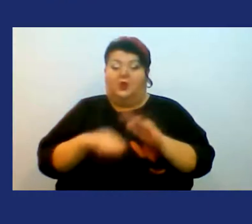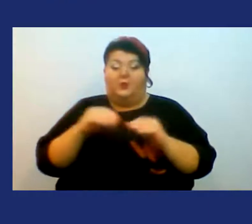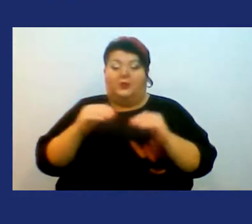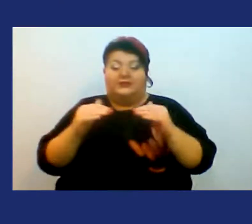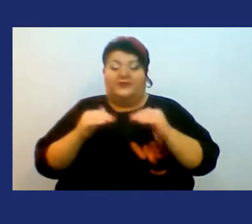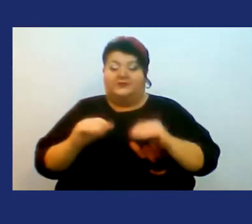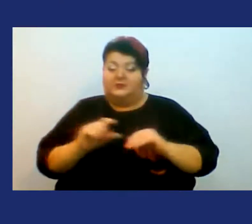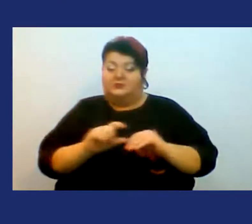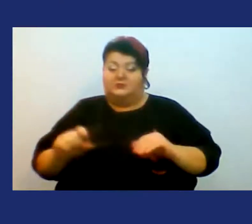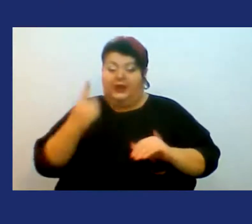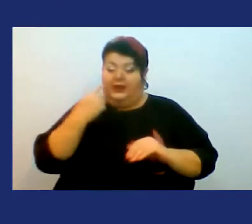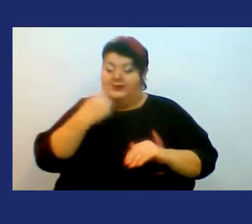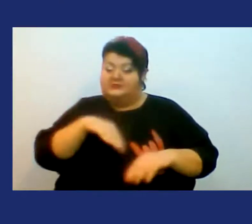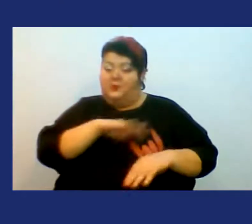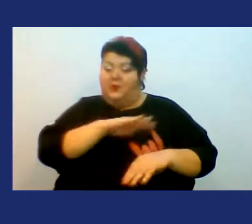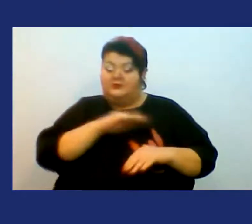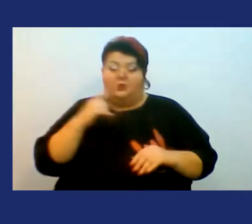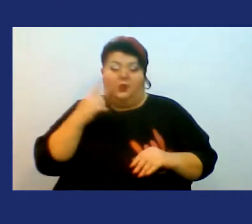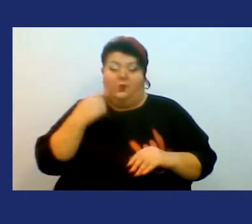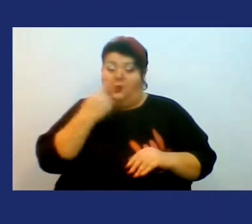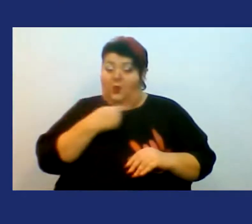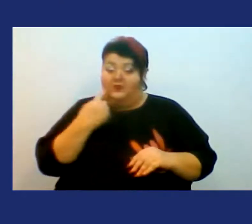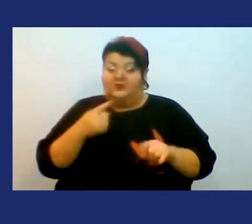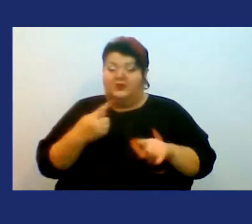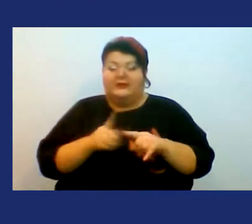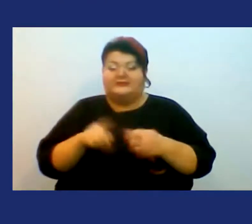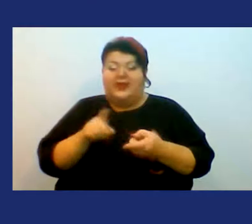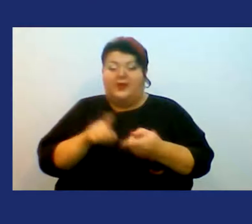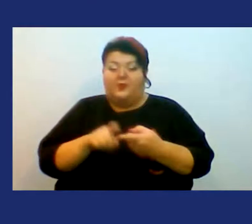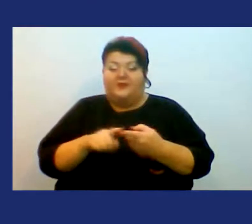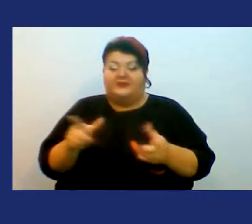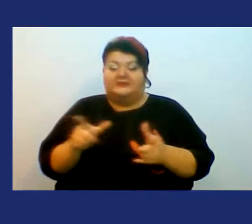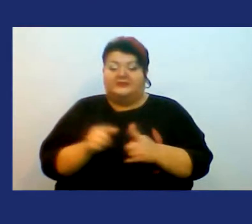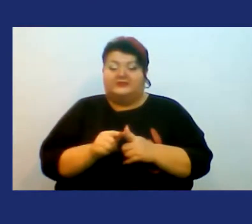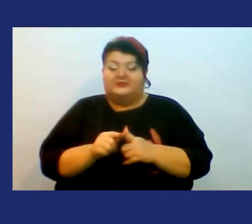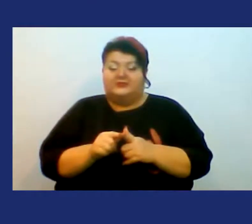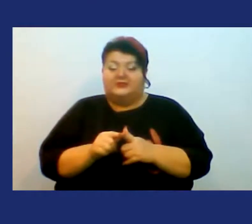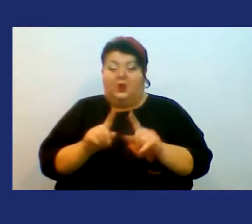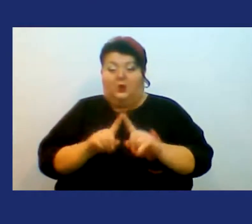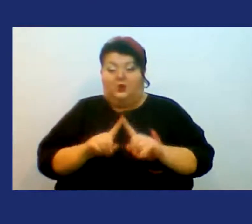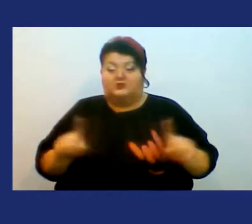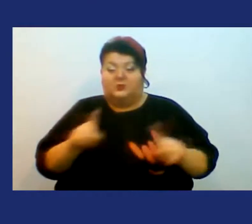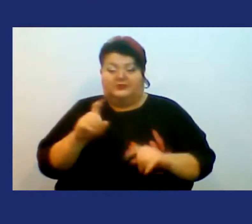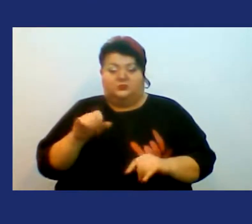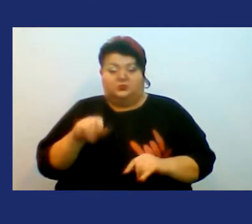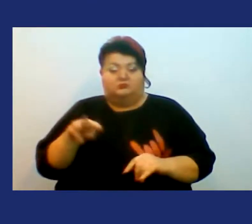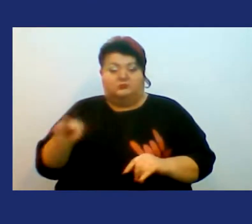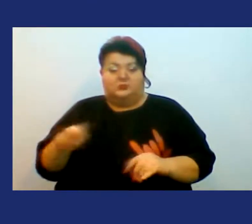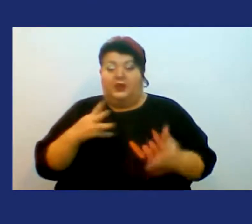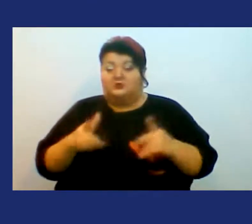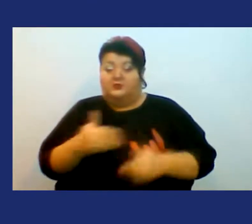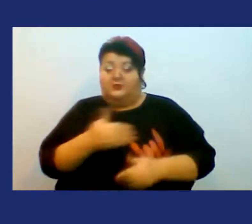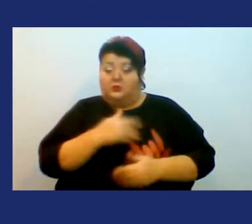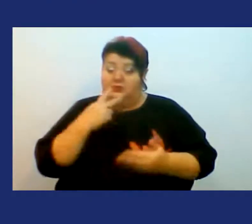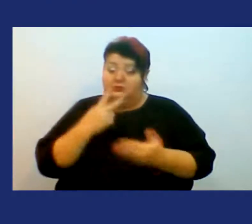English language. If you want to listen our webinar in Ukrainian, please select Spanish